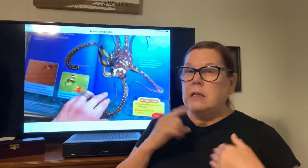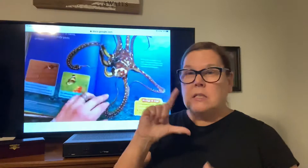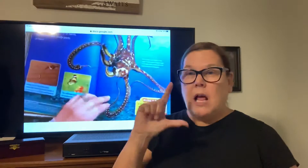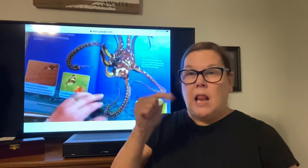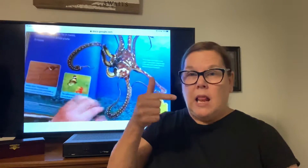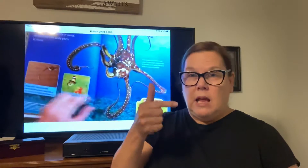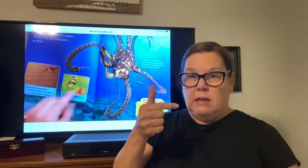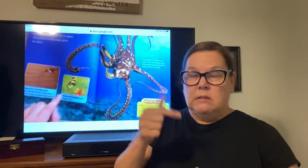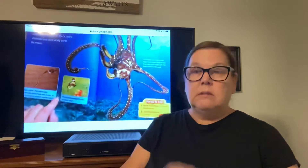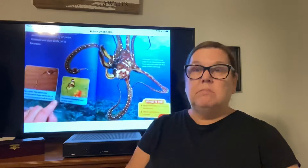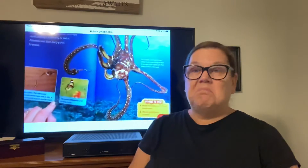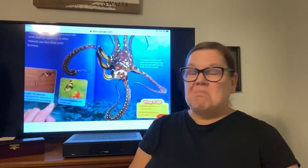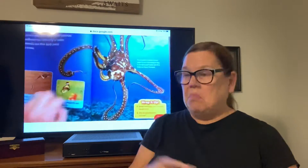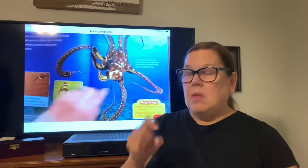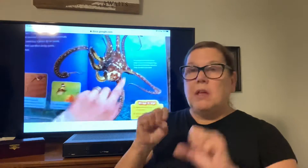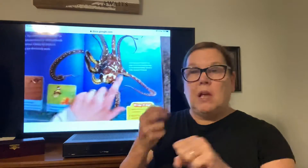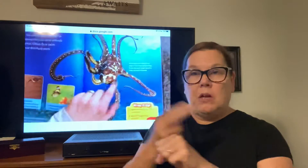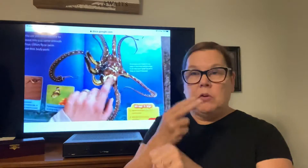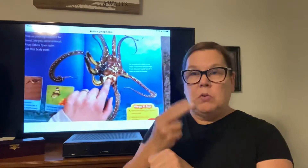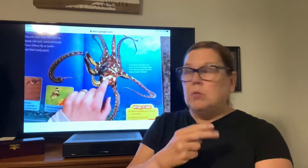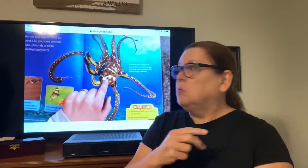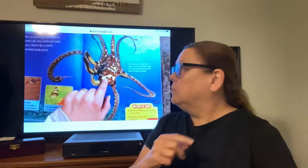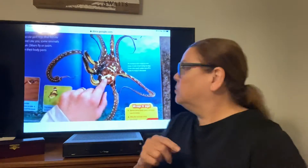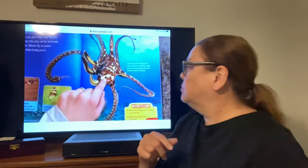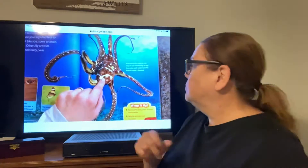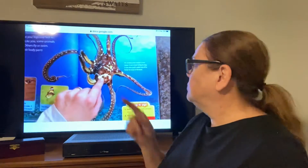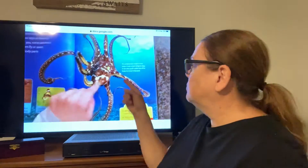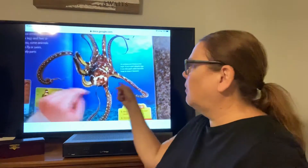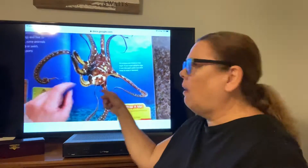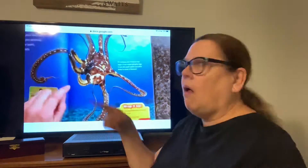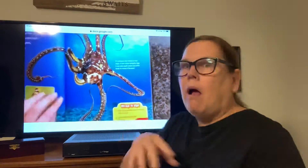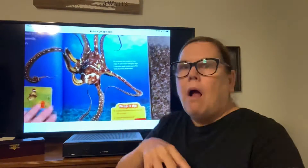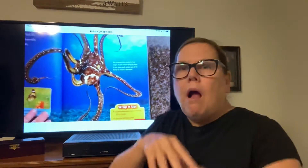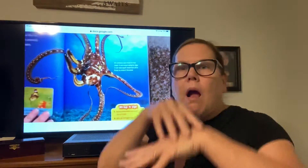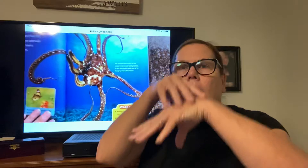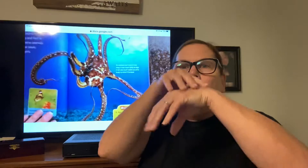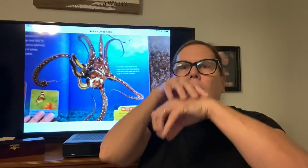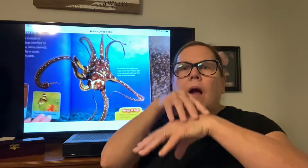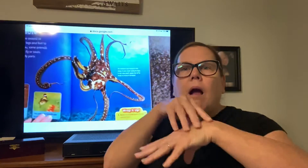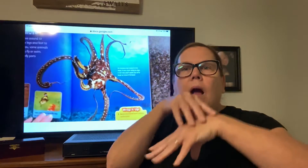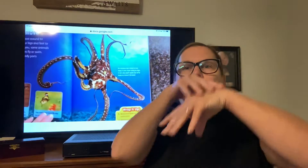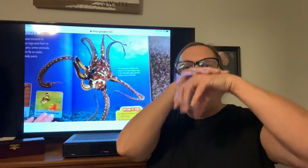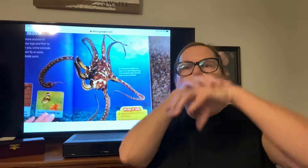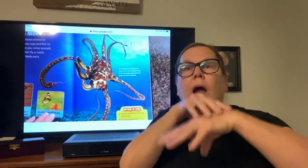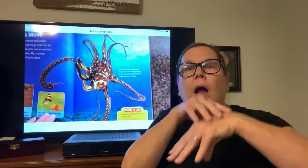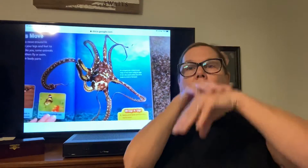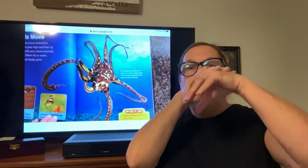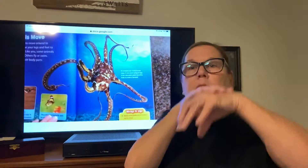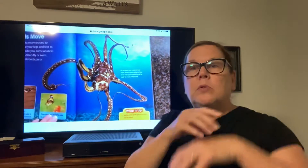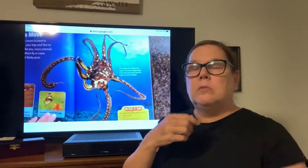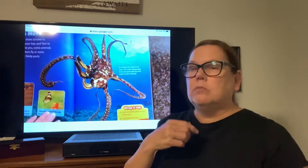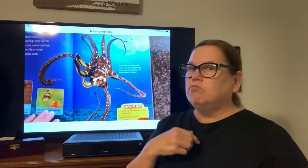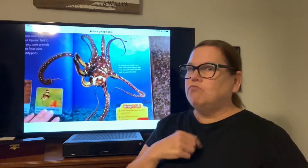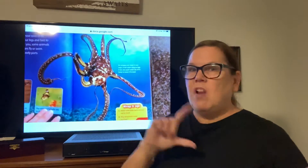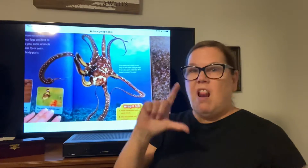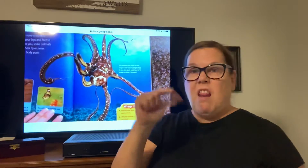use. Let's take a closer look at this octopus. If you notice, this octopus has no legs, so of